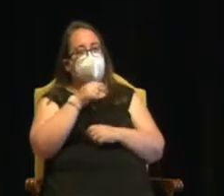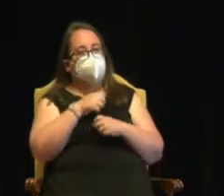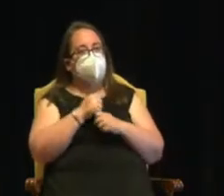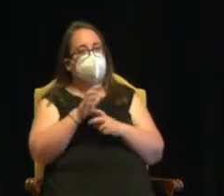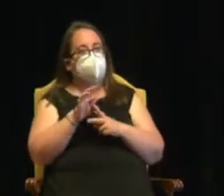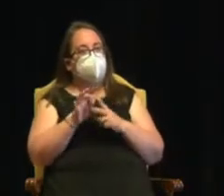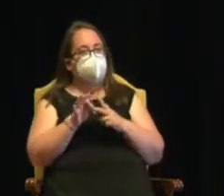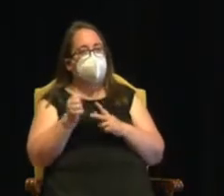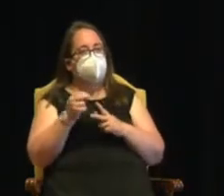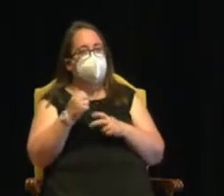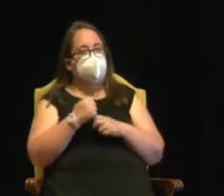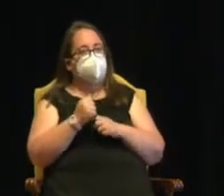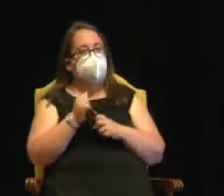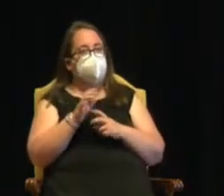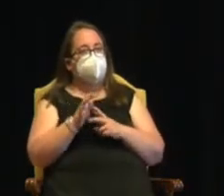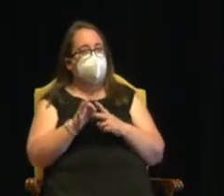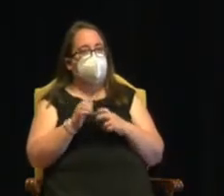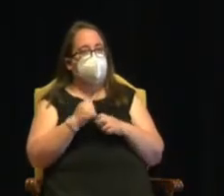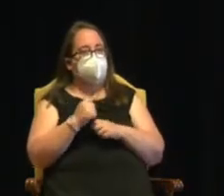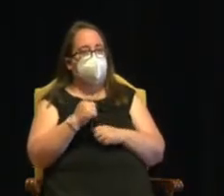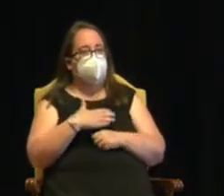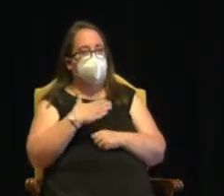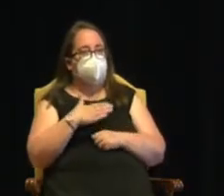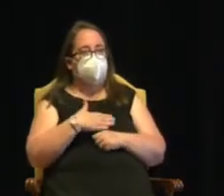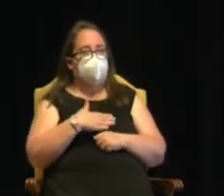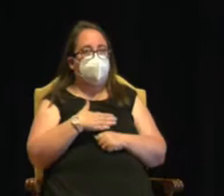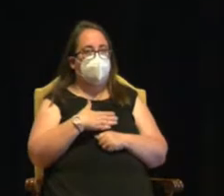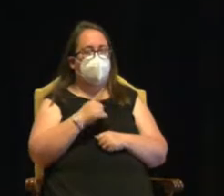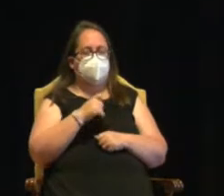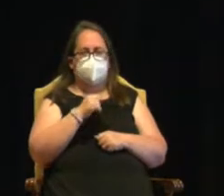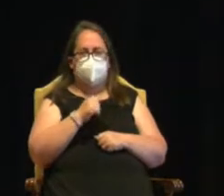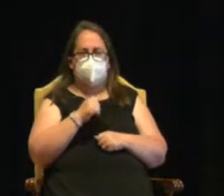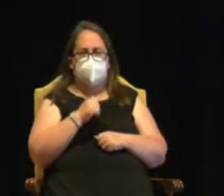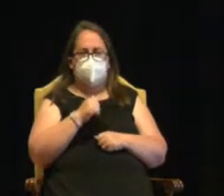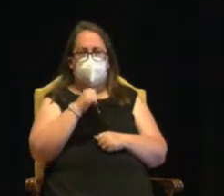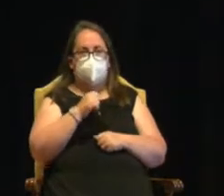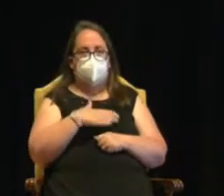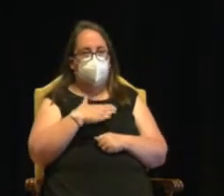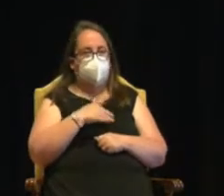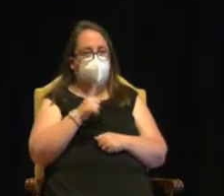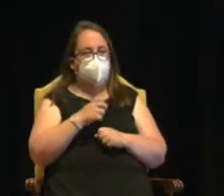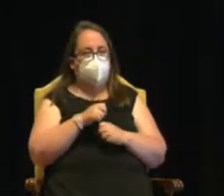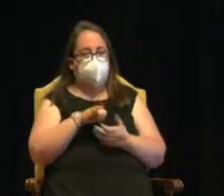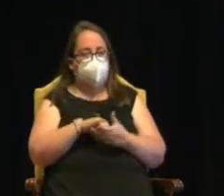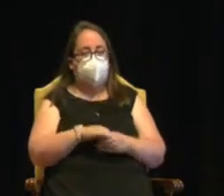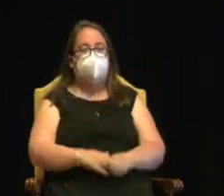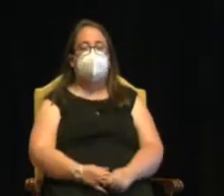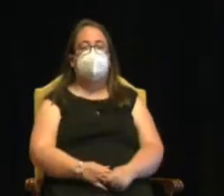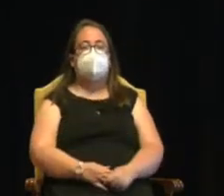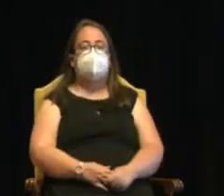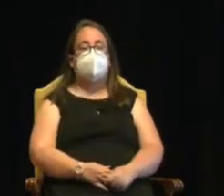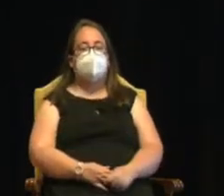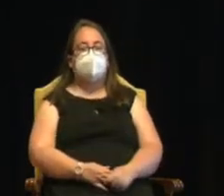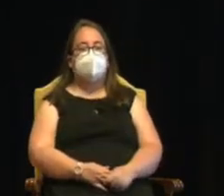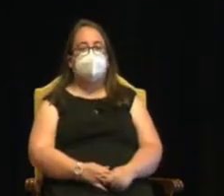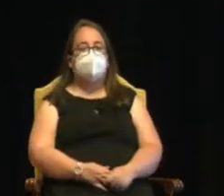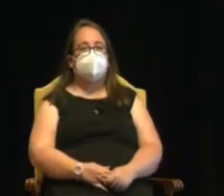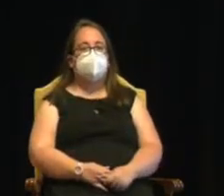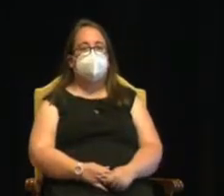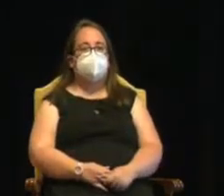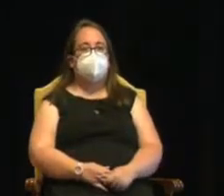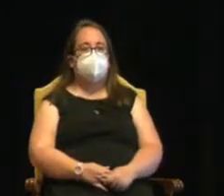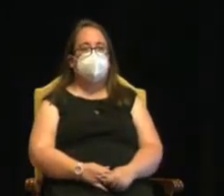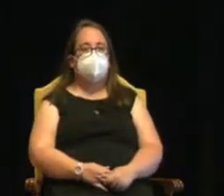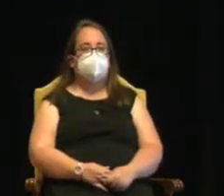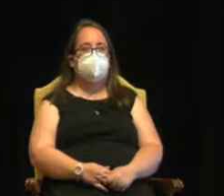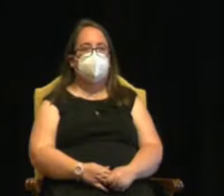and she makes the choice that makes her happiest. But she's not unhappy. It's like, where did you get that? So